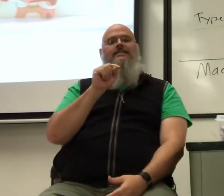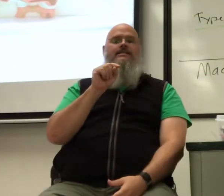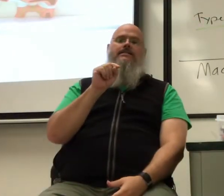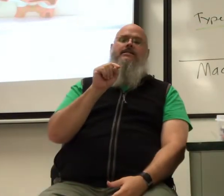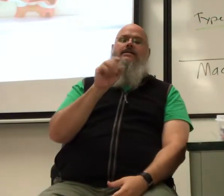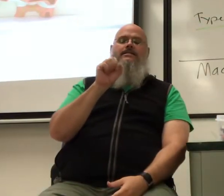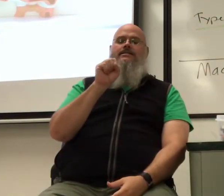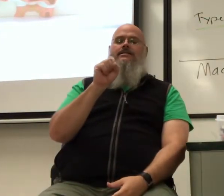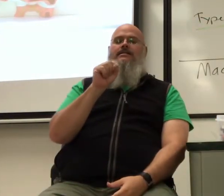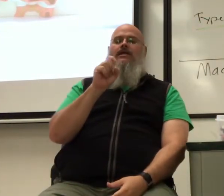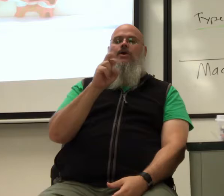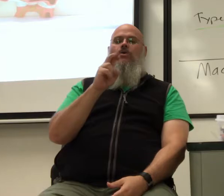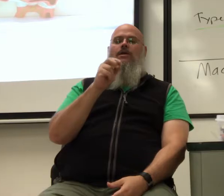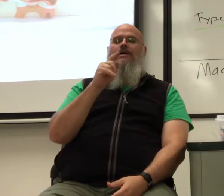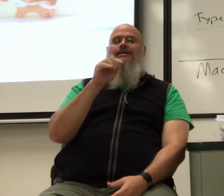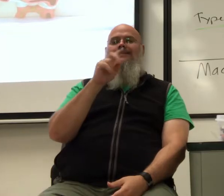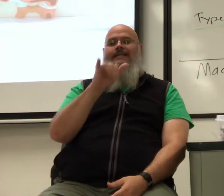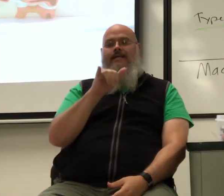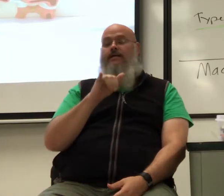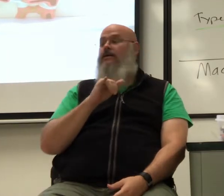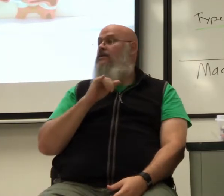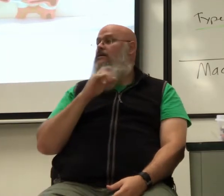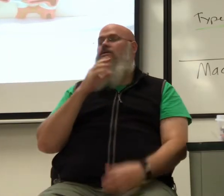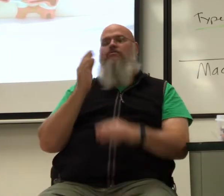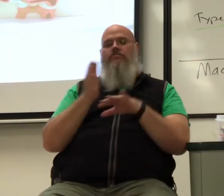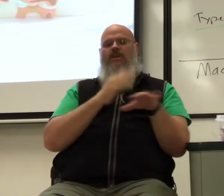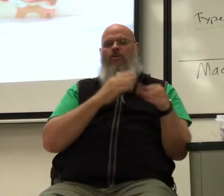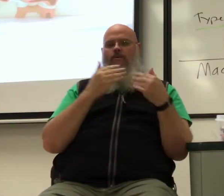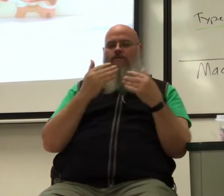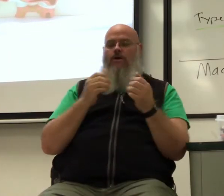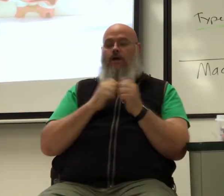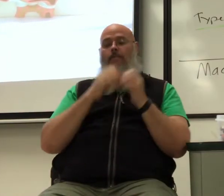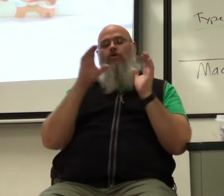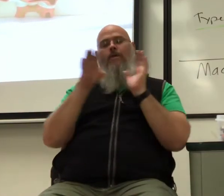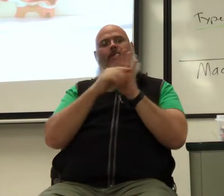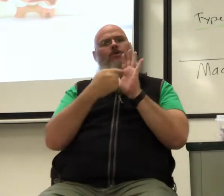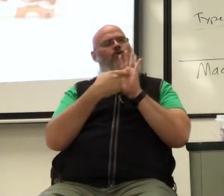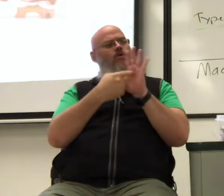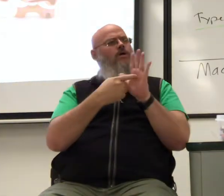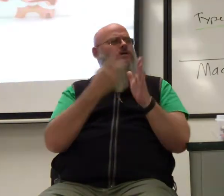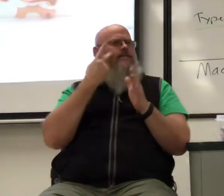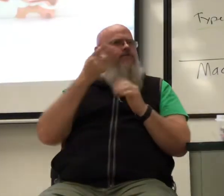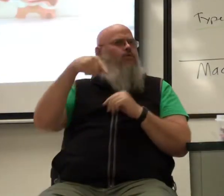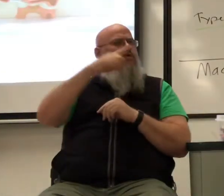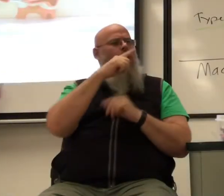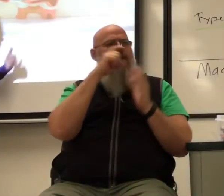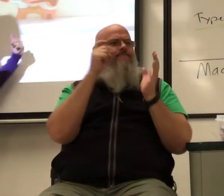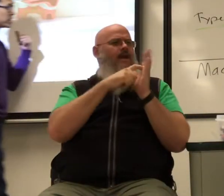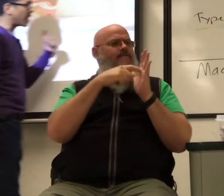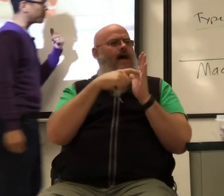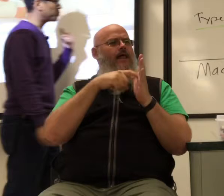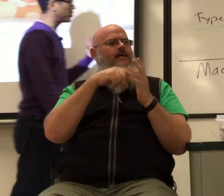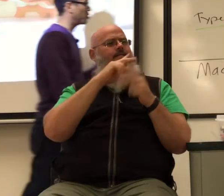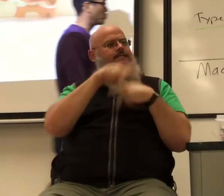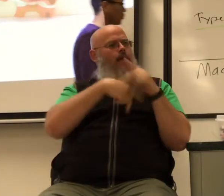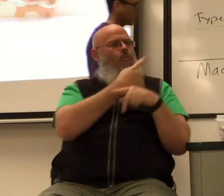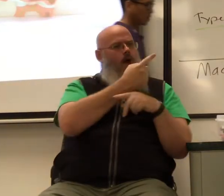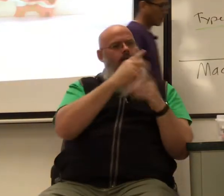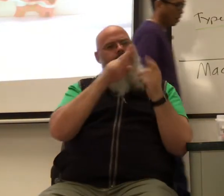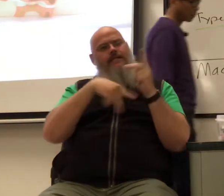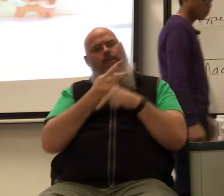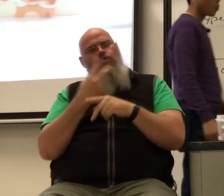picture of a model that shows this alveolar space and see if you can identify type 1, type 2. Now, the type